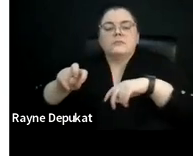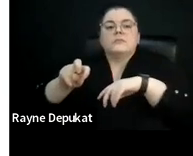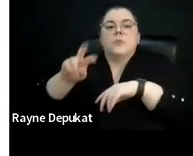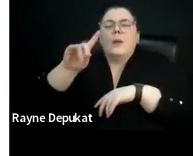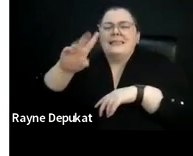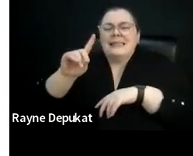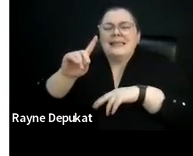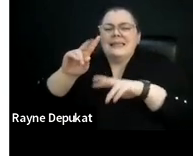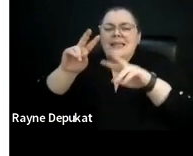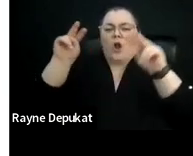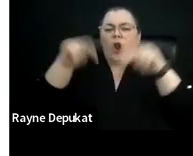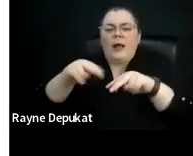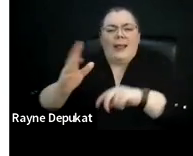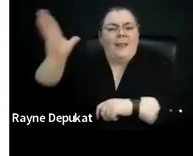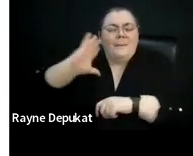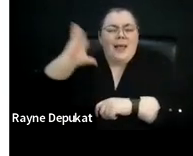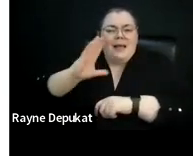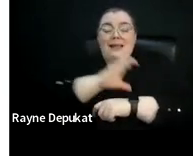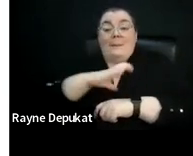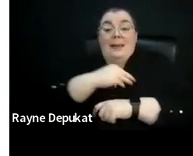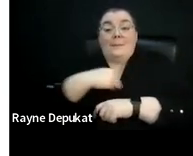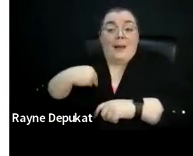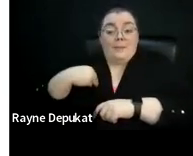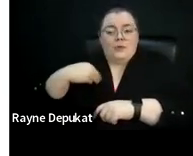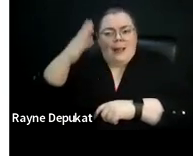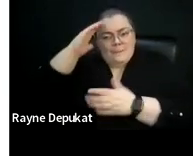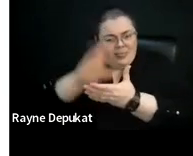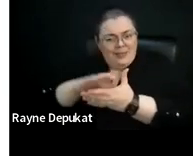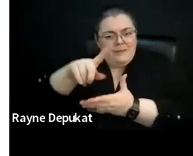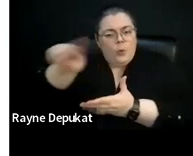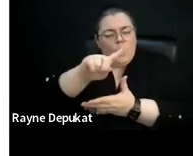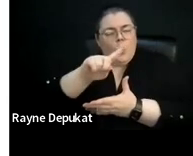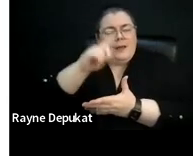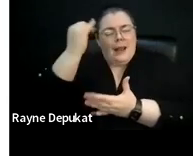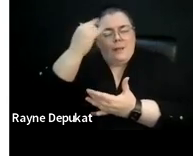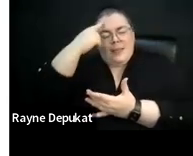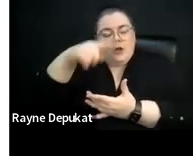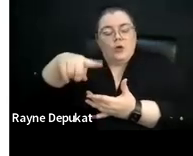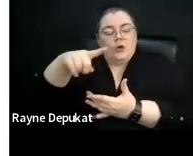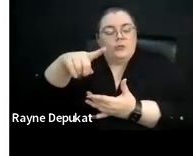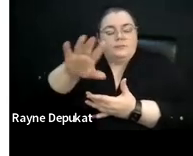So that's one place we could spend our time and really look into. A past committee member, I believe